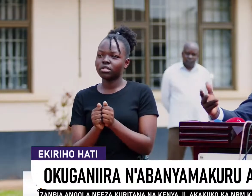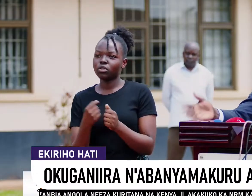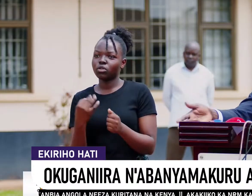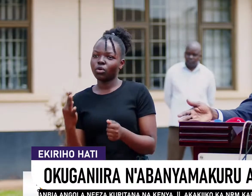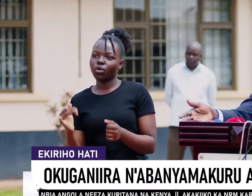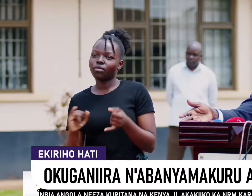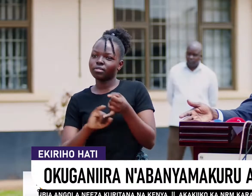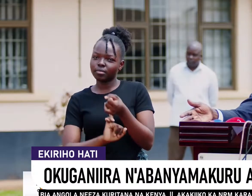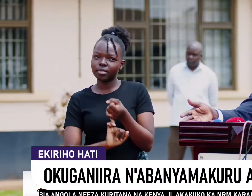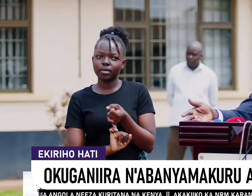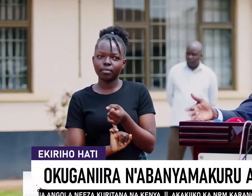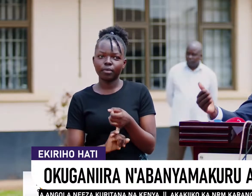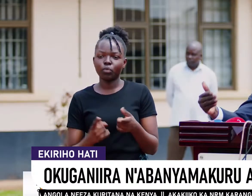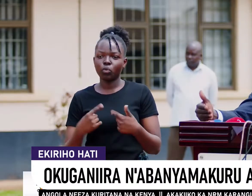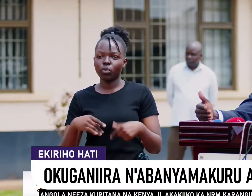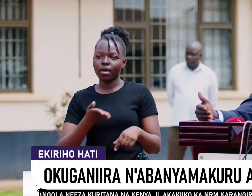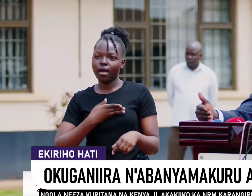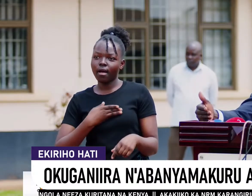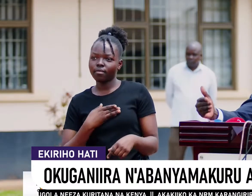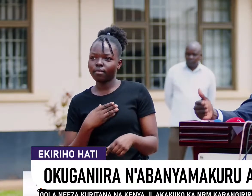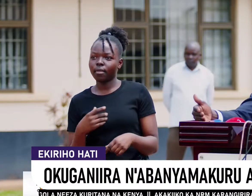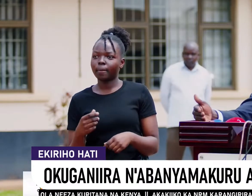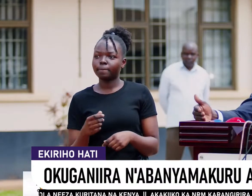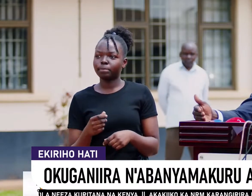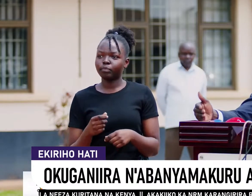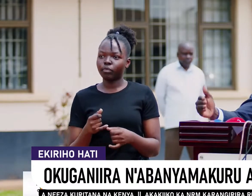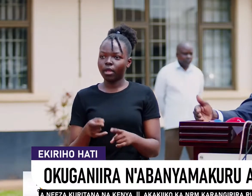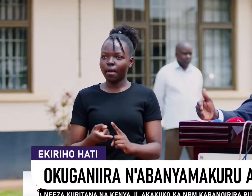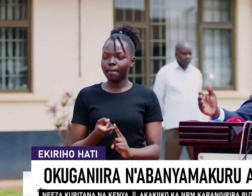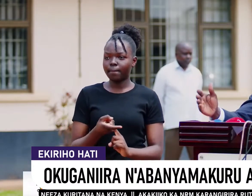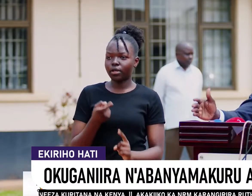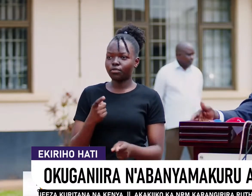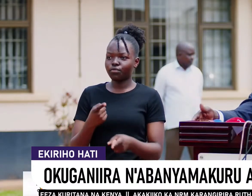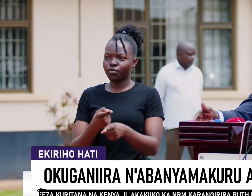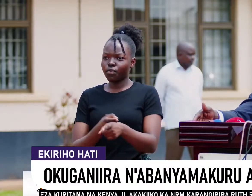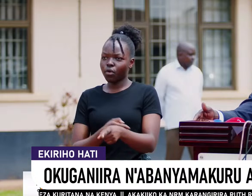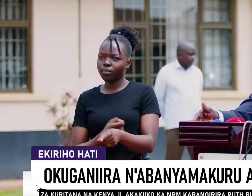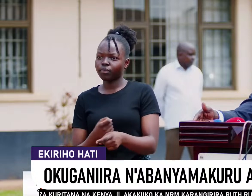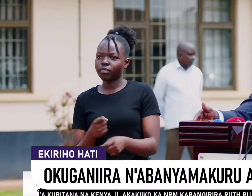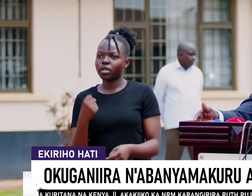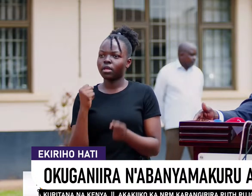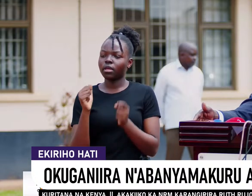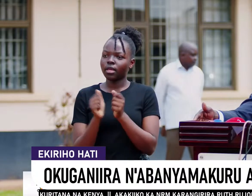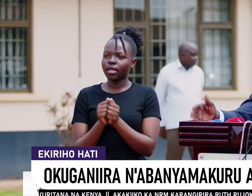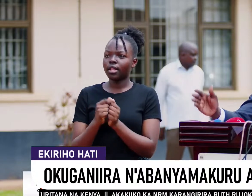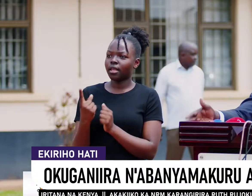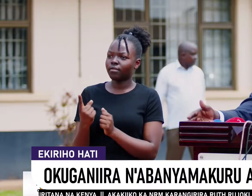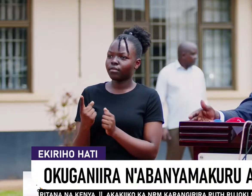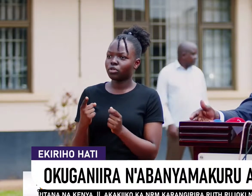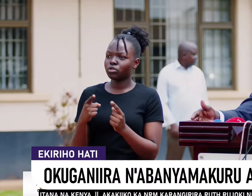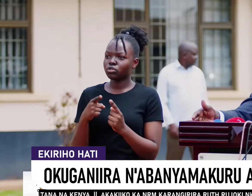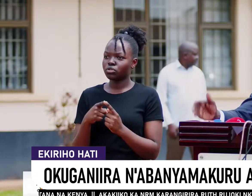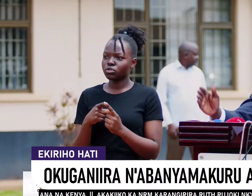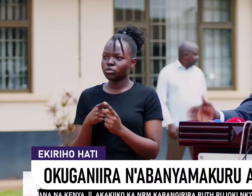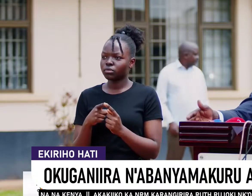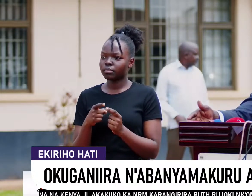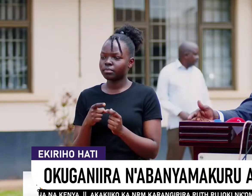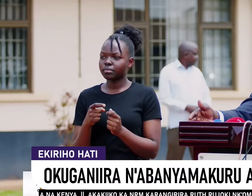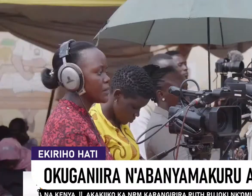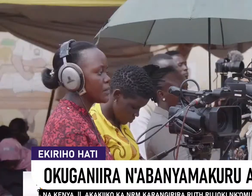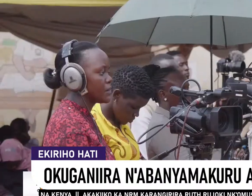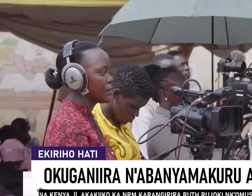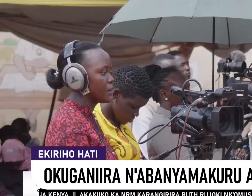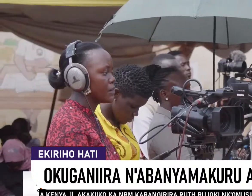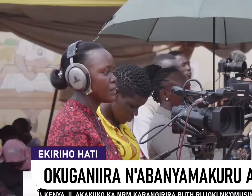have about a month from 11th August to about 10th September. If you are a serious